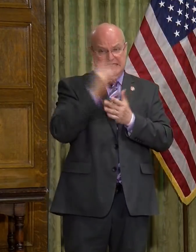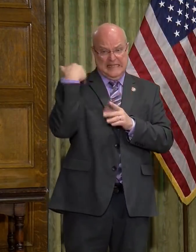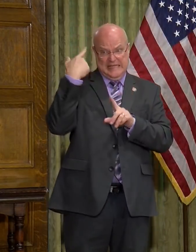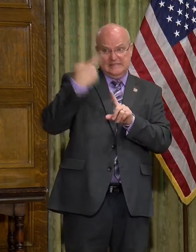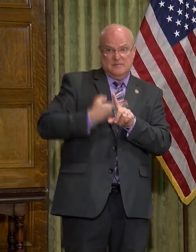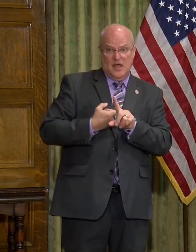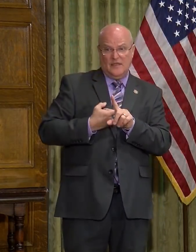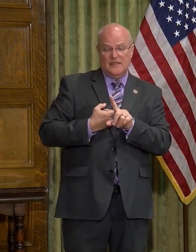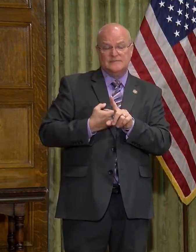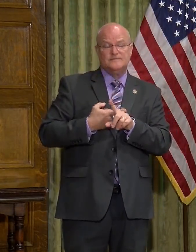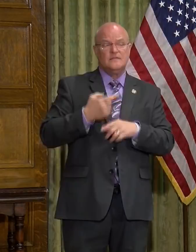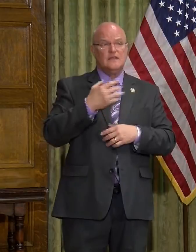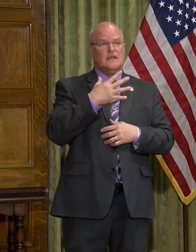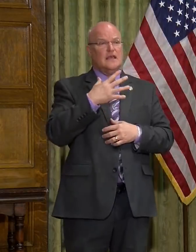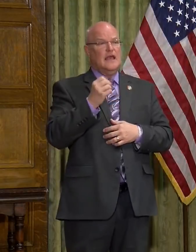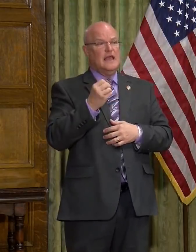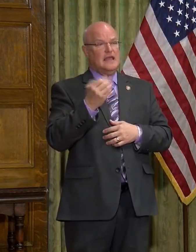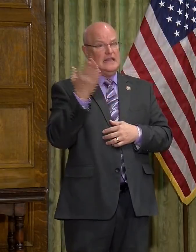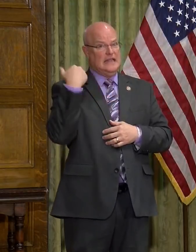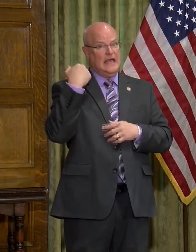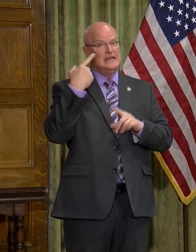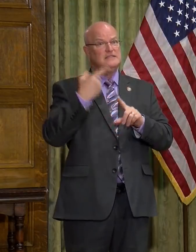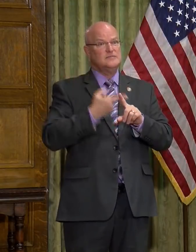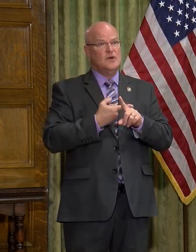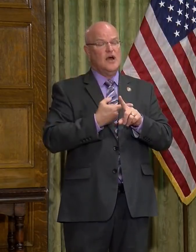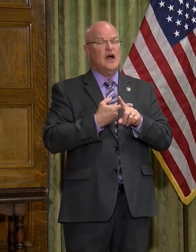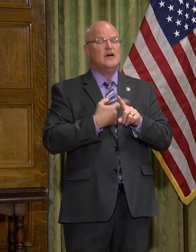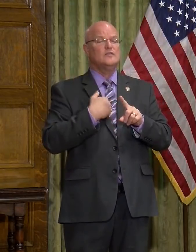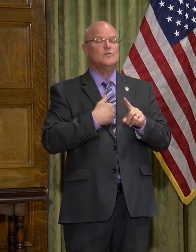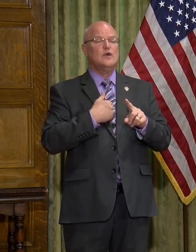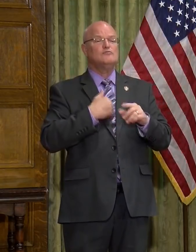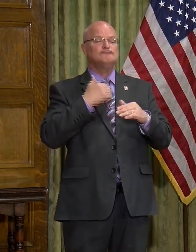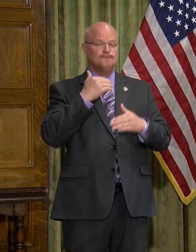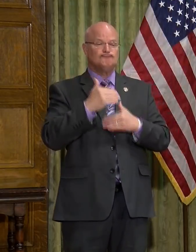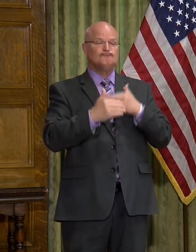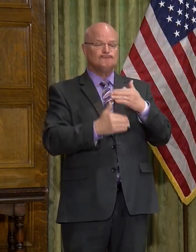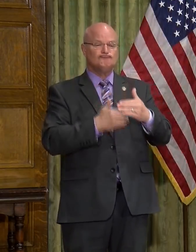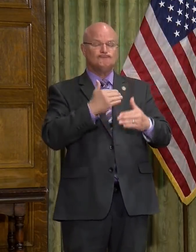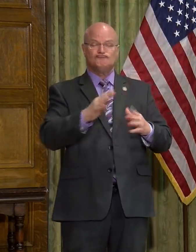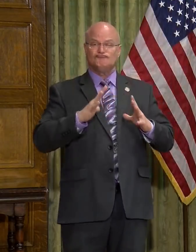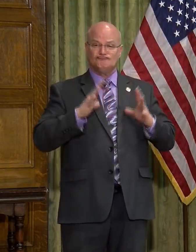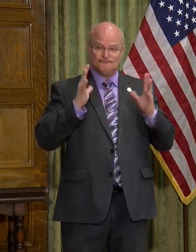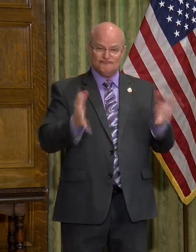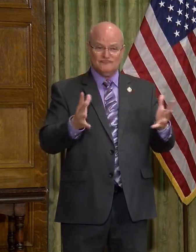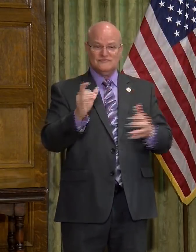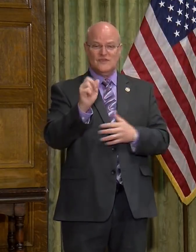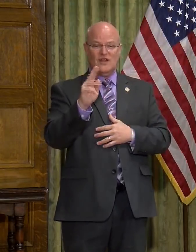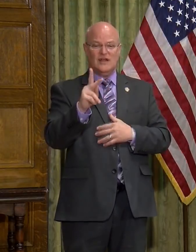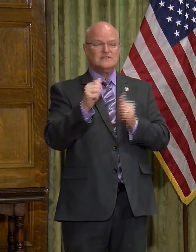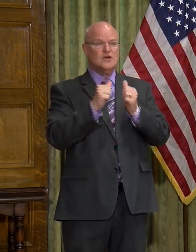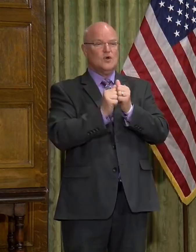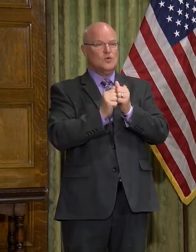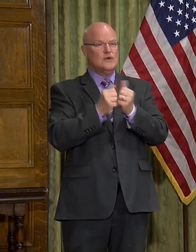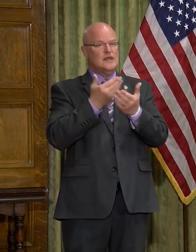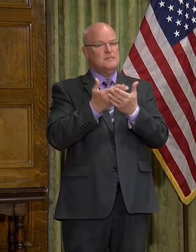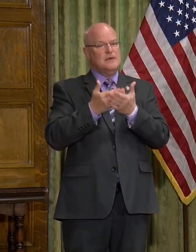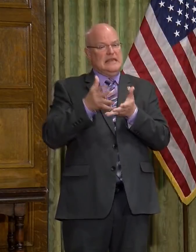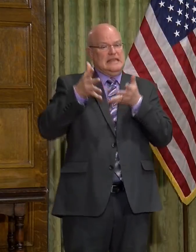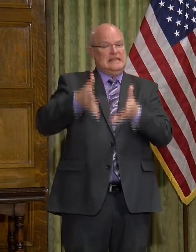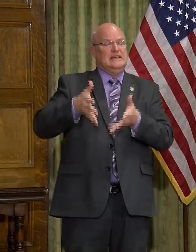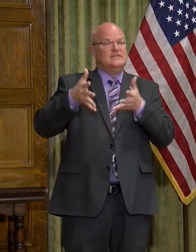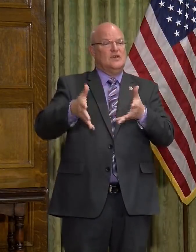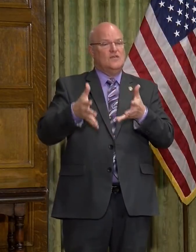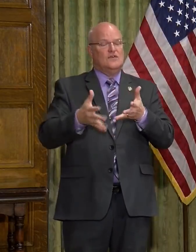month, and last month we were rocking along fantastically in Arkansas with a surplus, generating